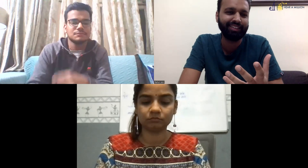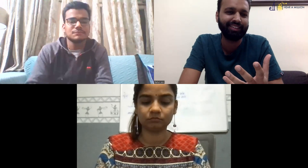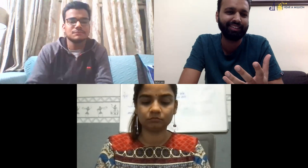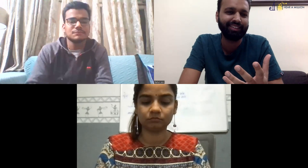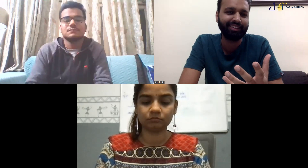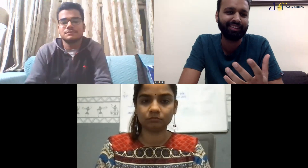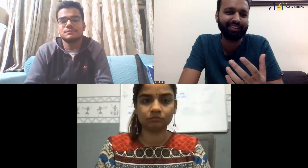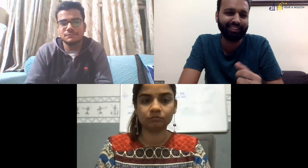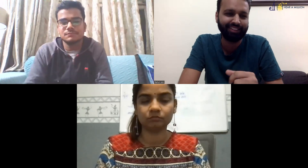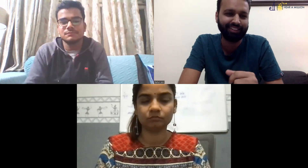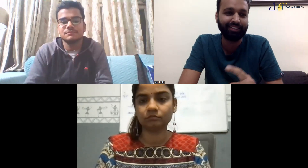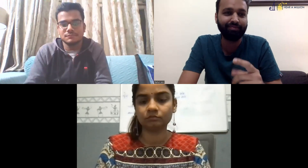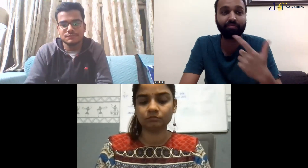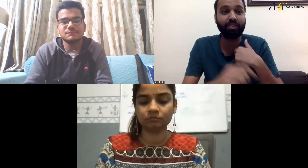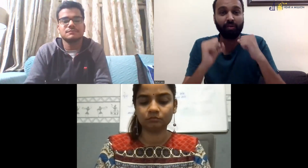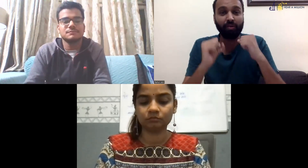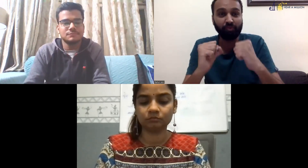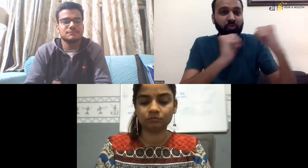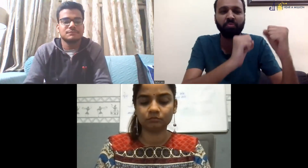And I think it should work like that.